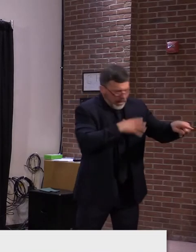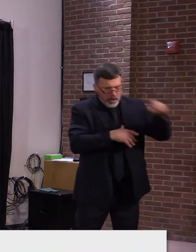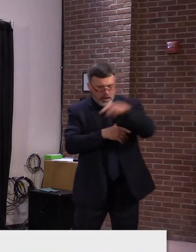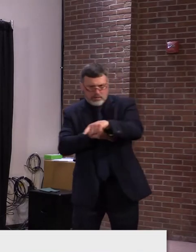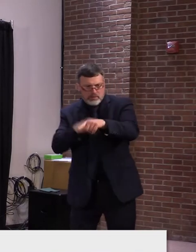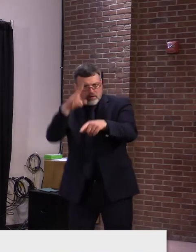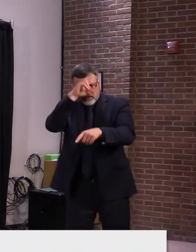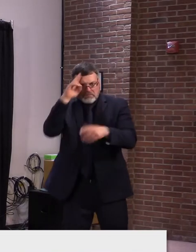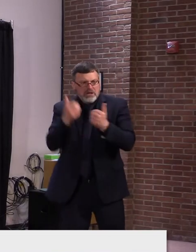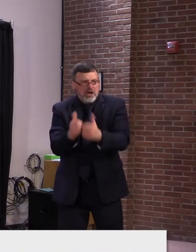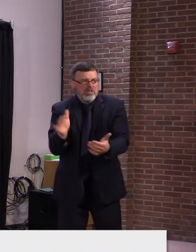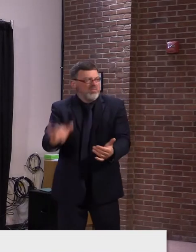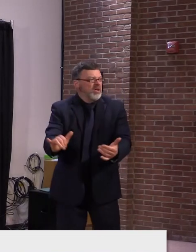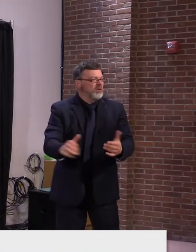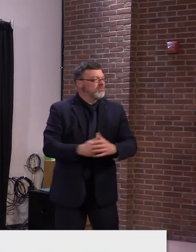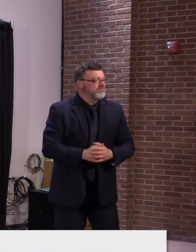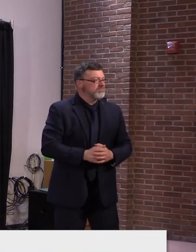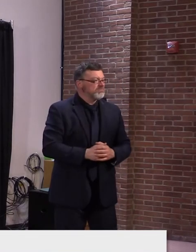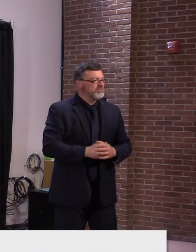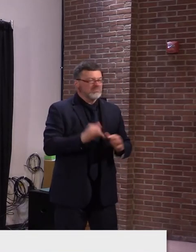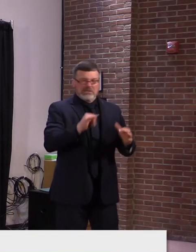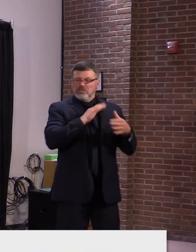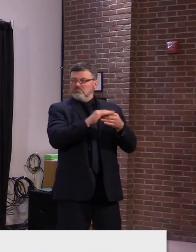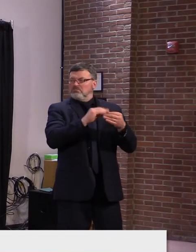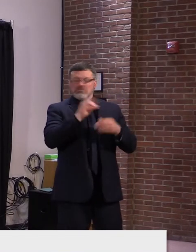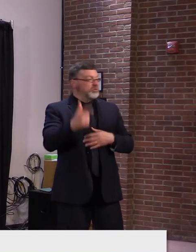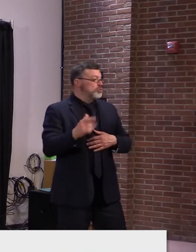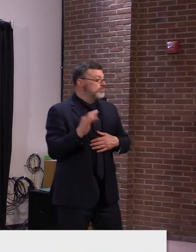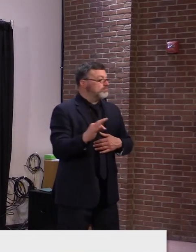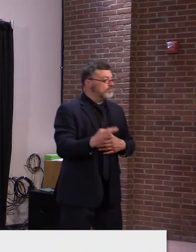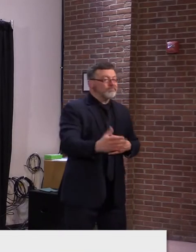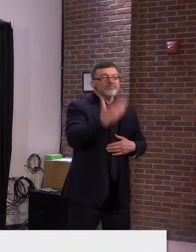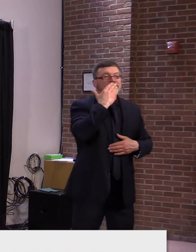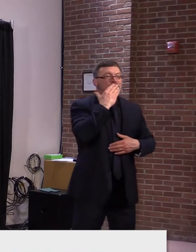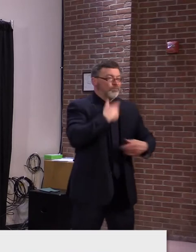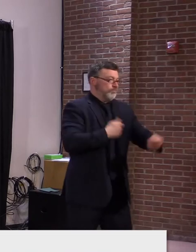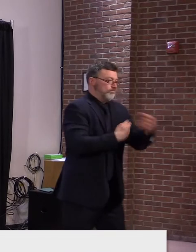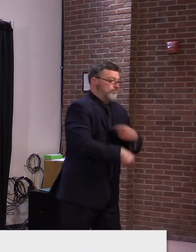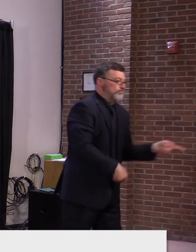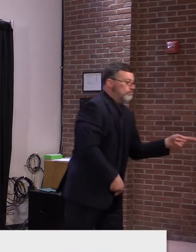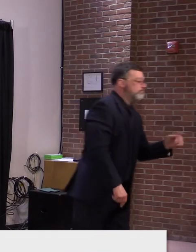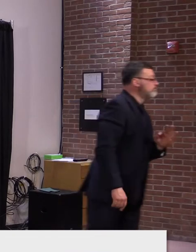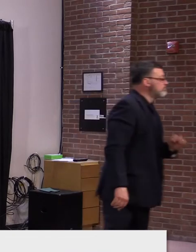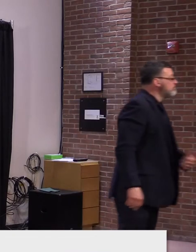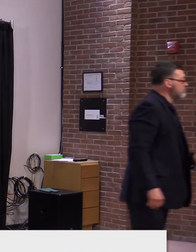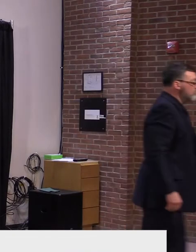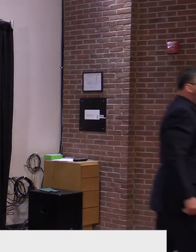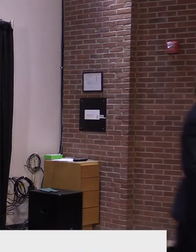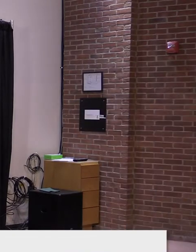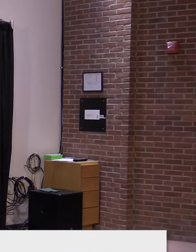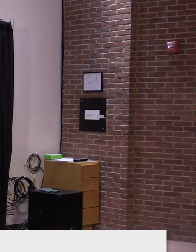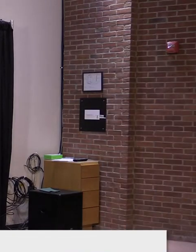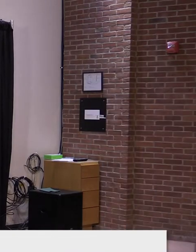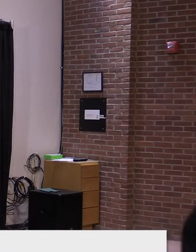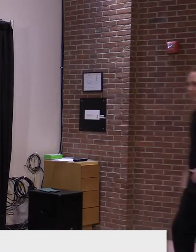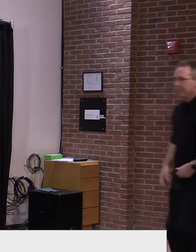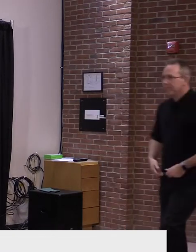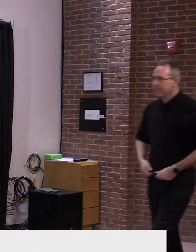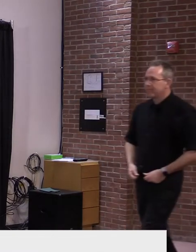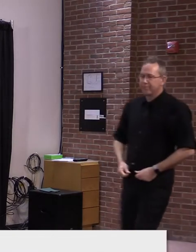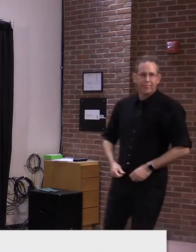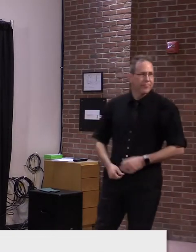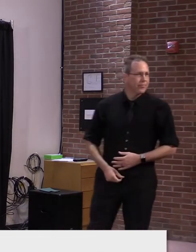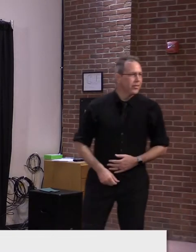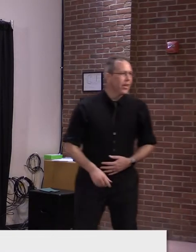Thank you for that detailed explanation. A quick follow-up about vaccines for you, Dr. Levine. I